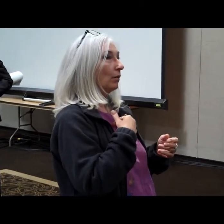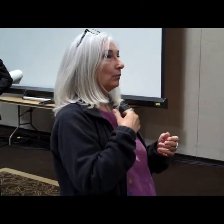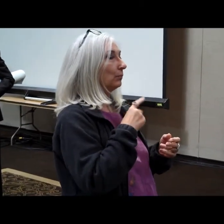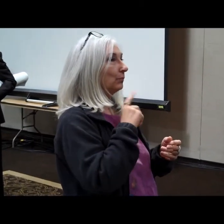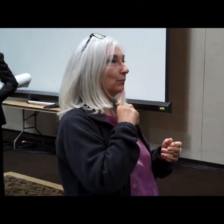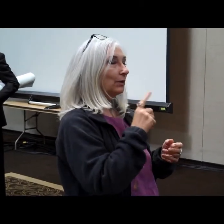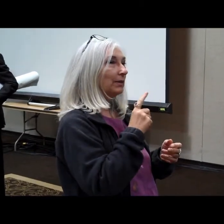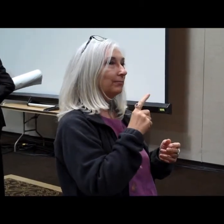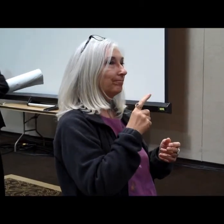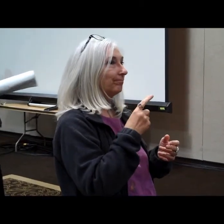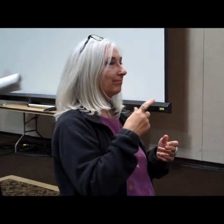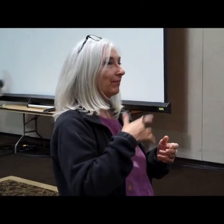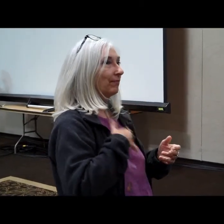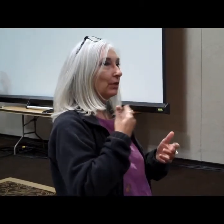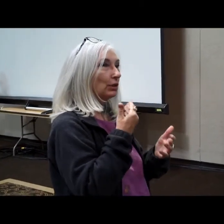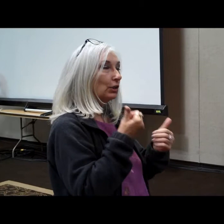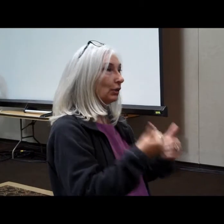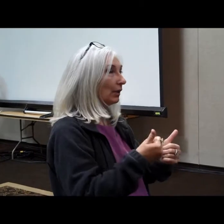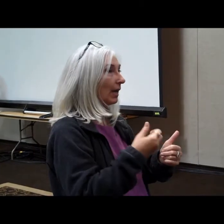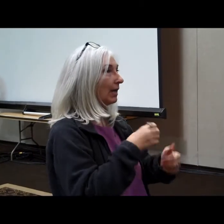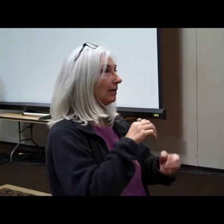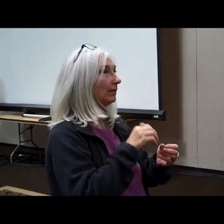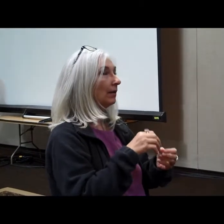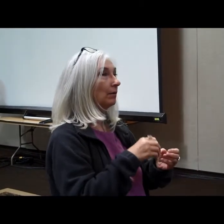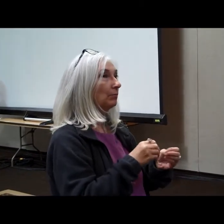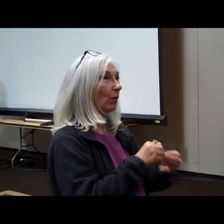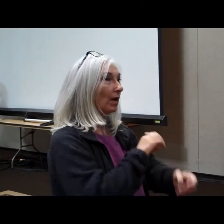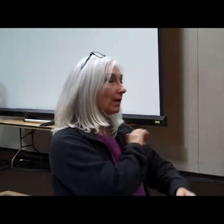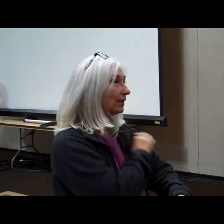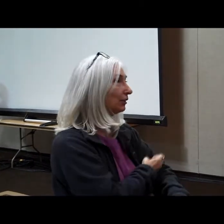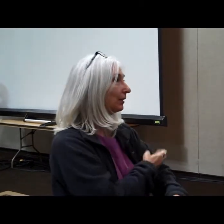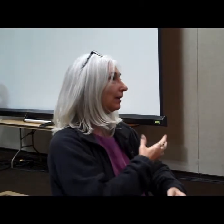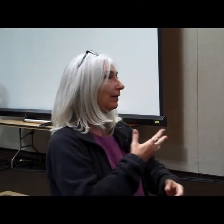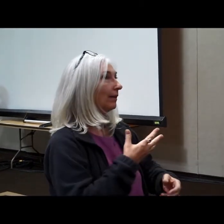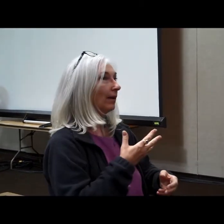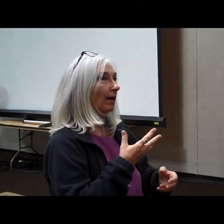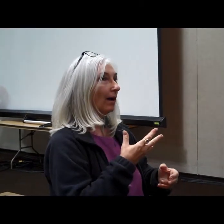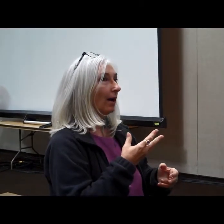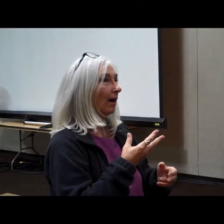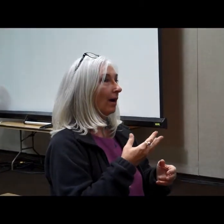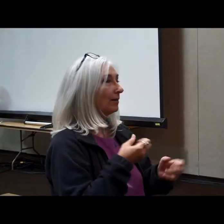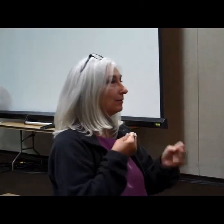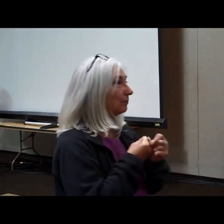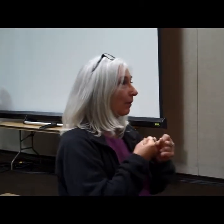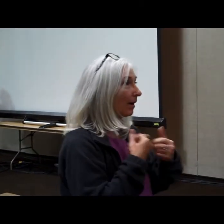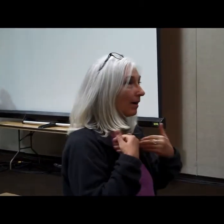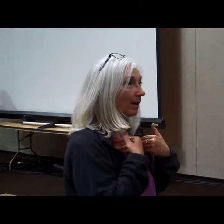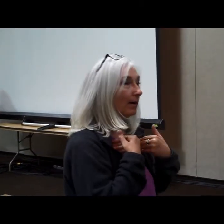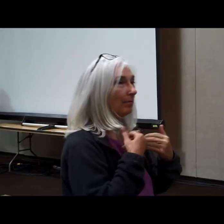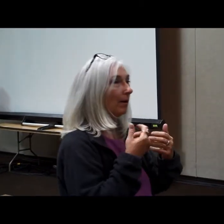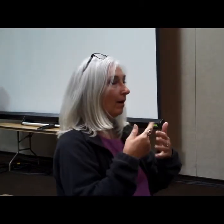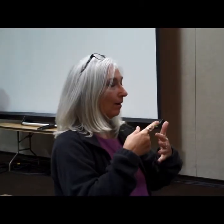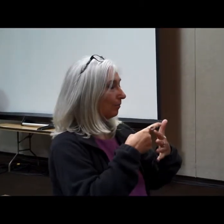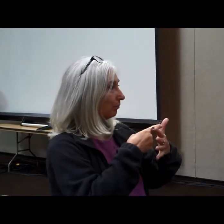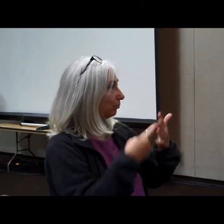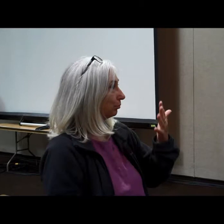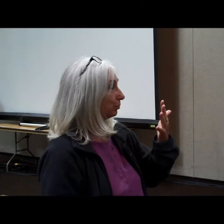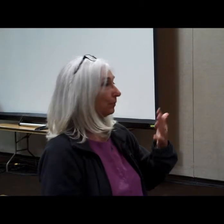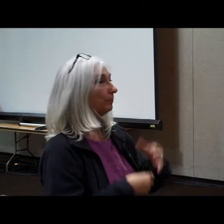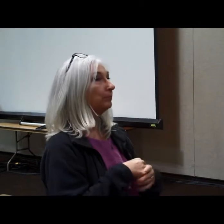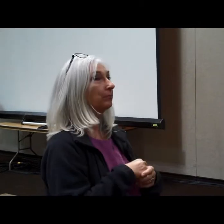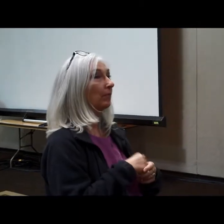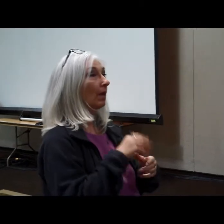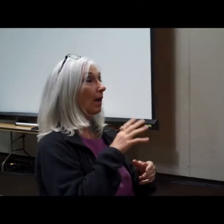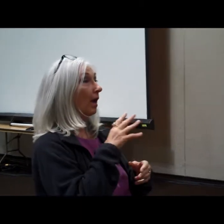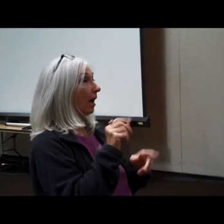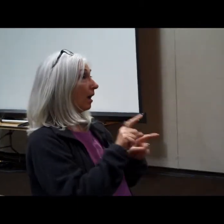Wednesday, and actually, I feel so good. I have so much more energy, and of course I